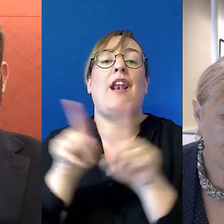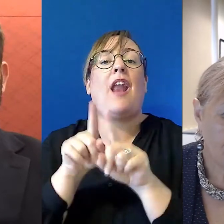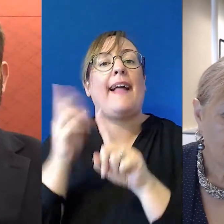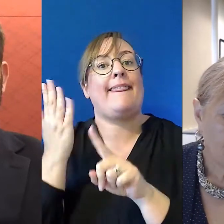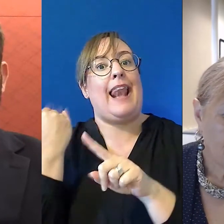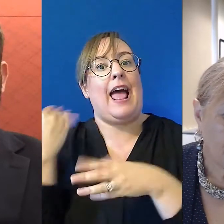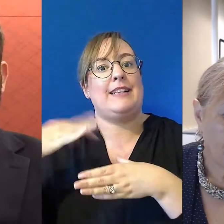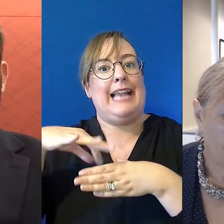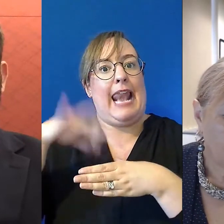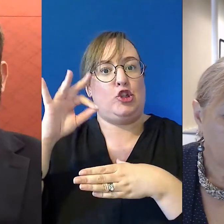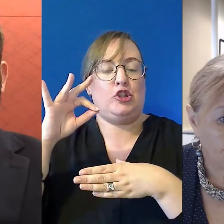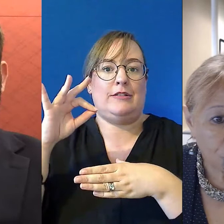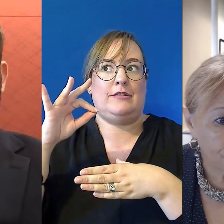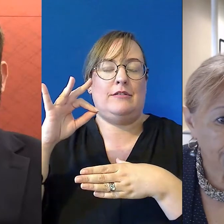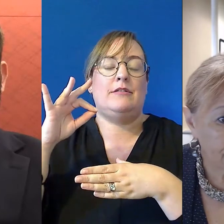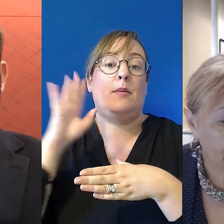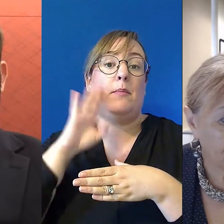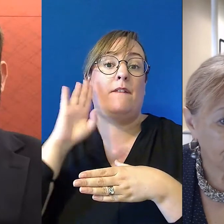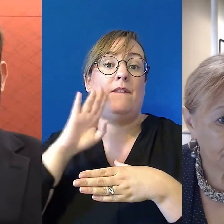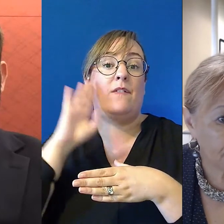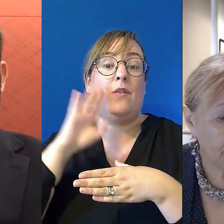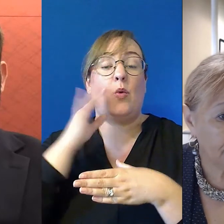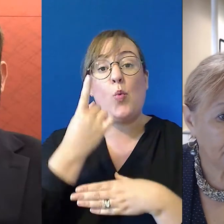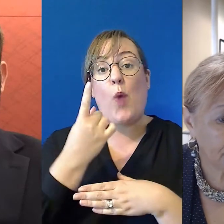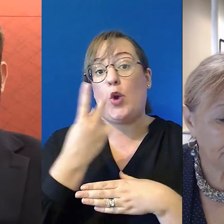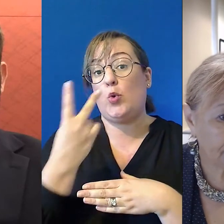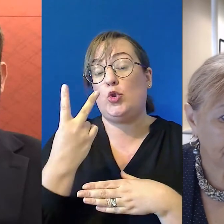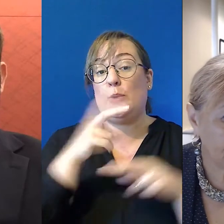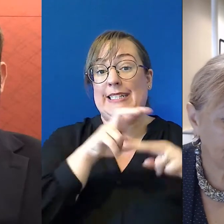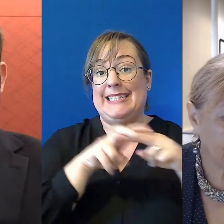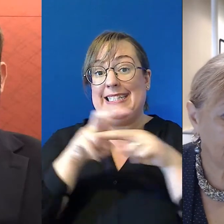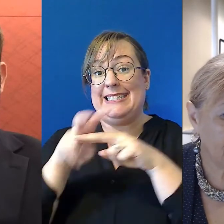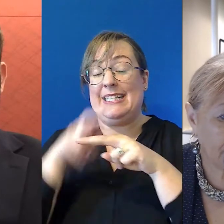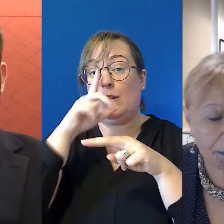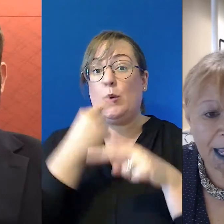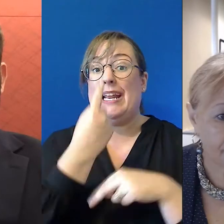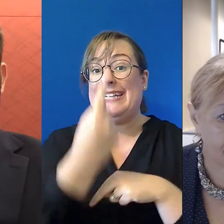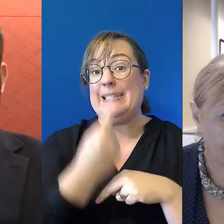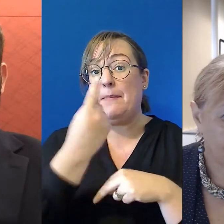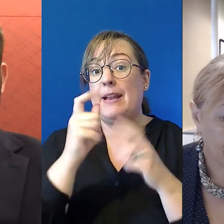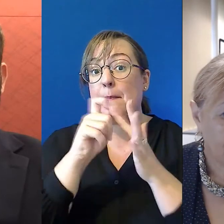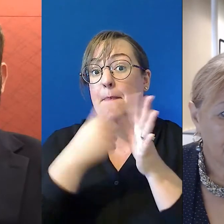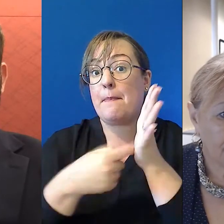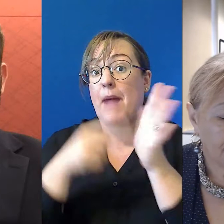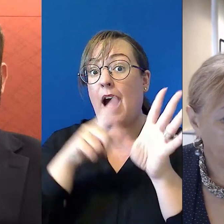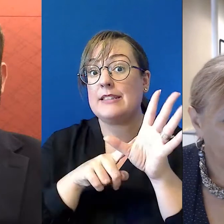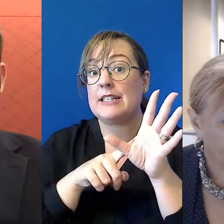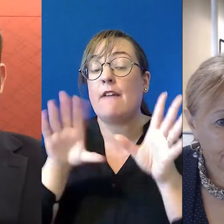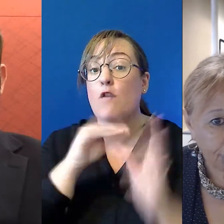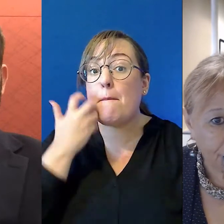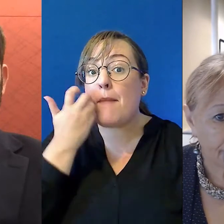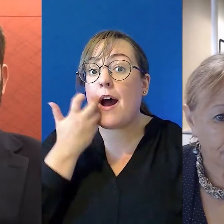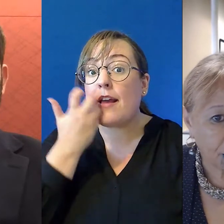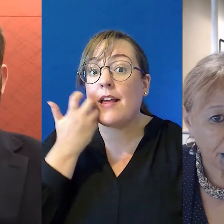election, 1 or 2 seats may go to an independent Māori party, and that makes the giving